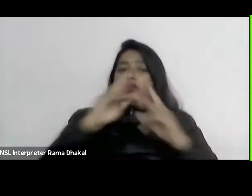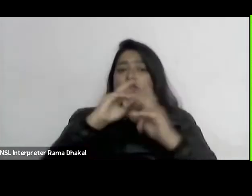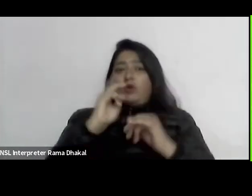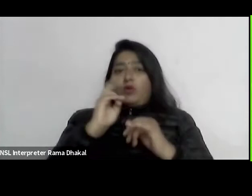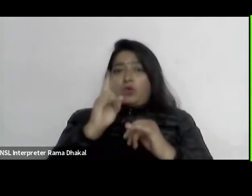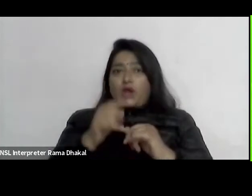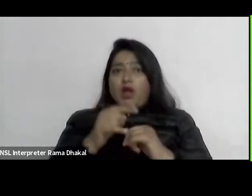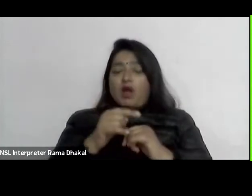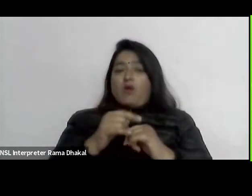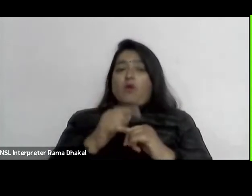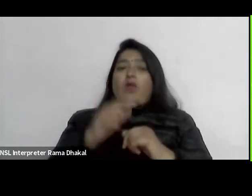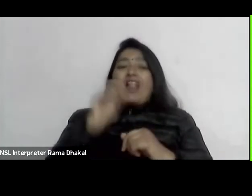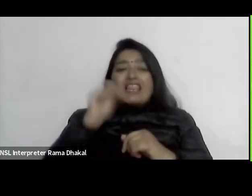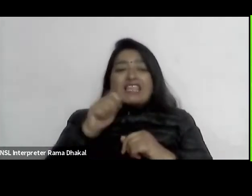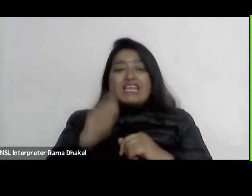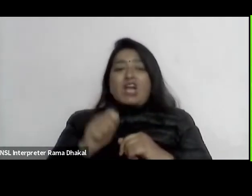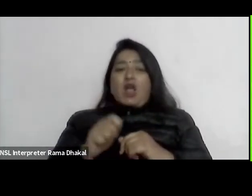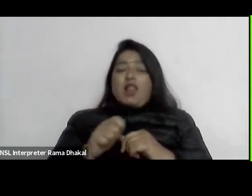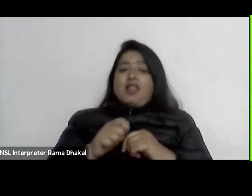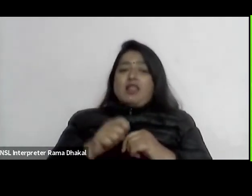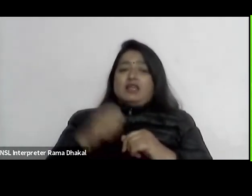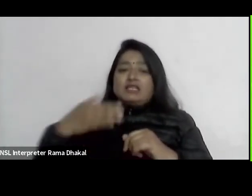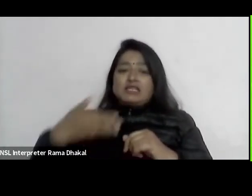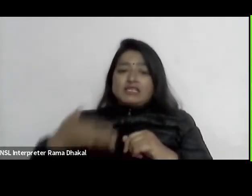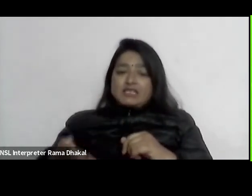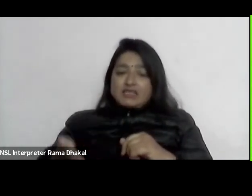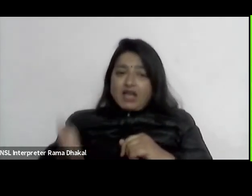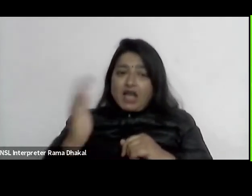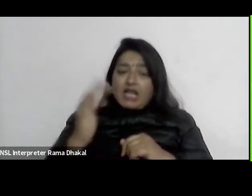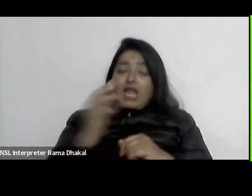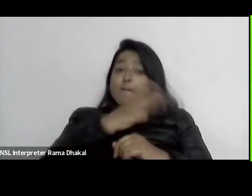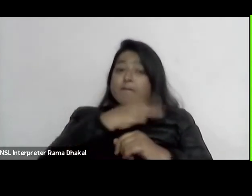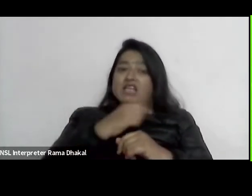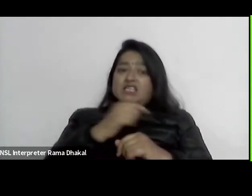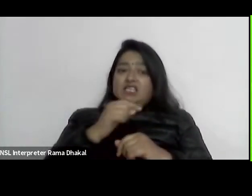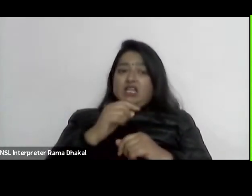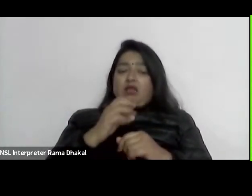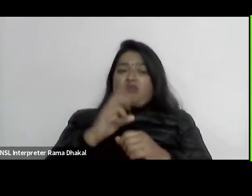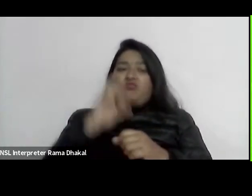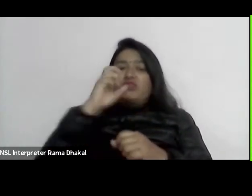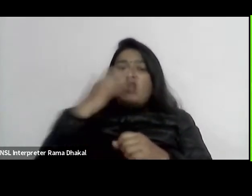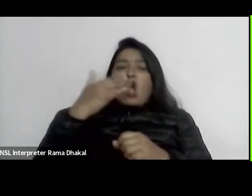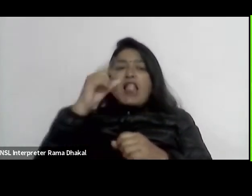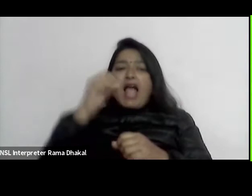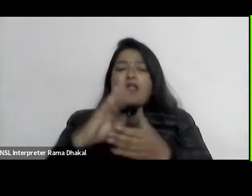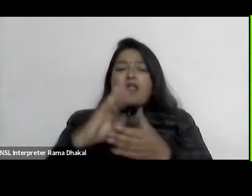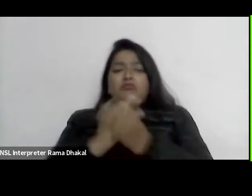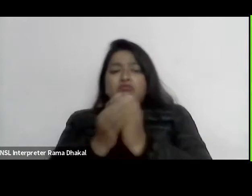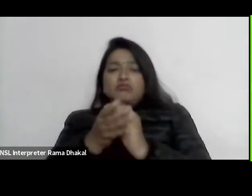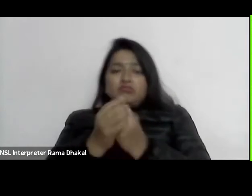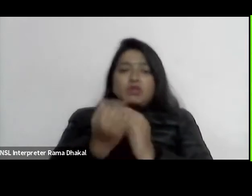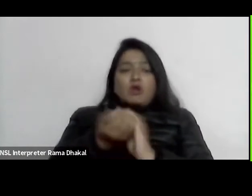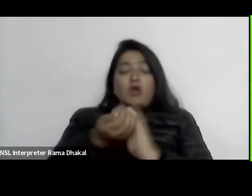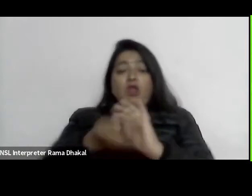Legal migration, human smuggling, trafficking, these are all different